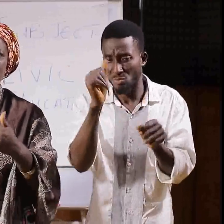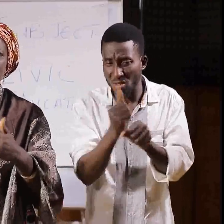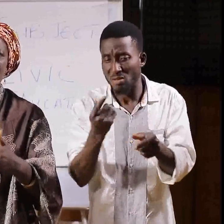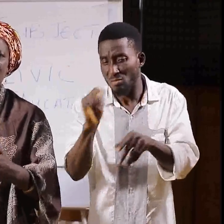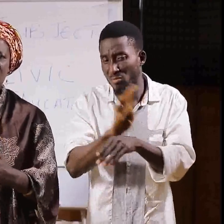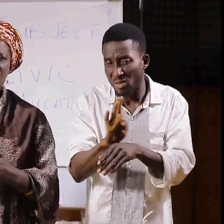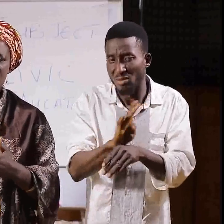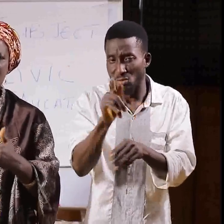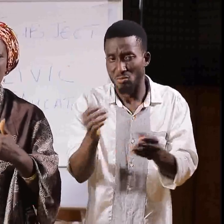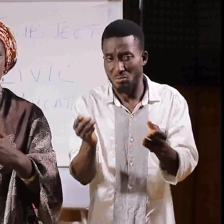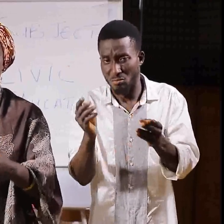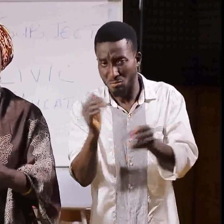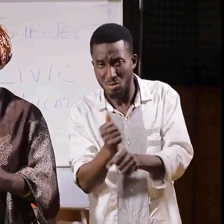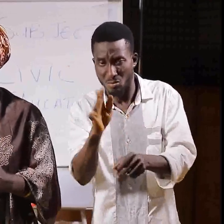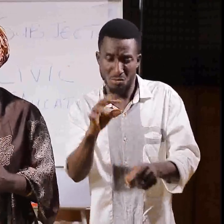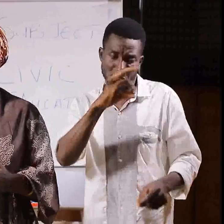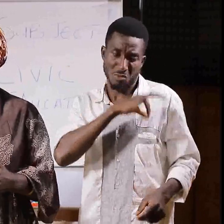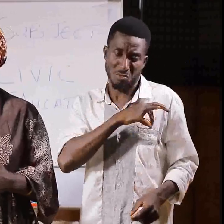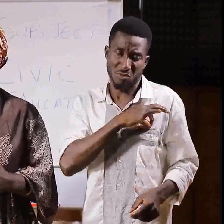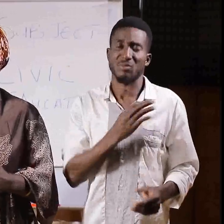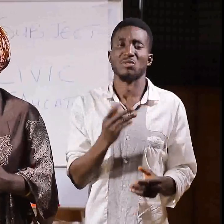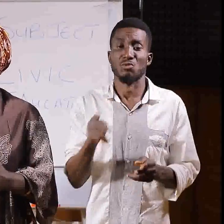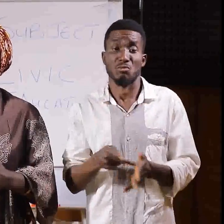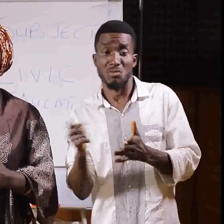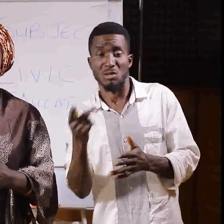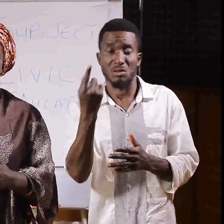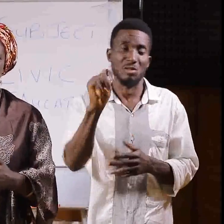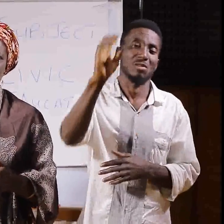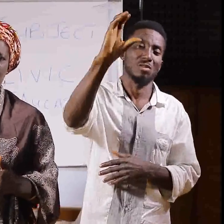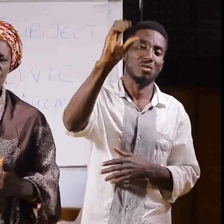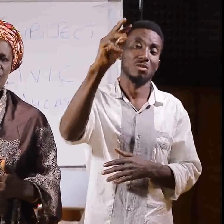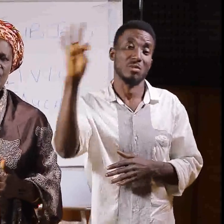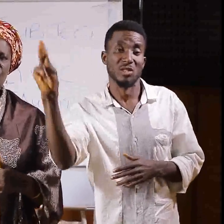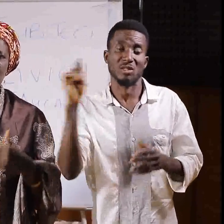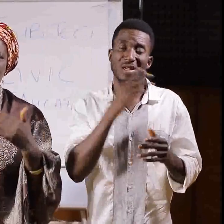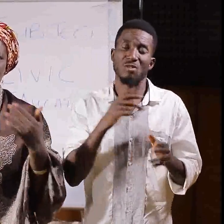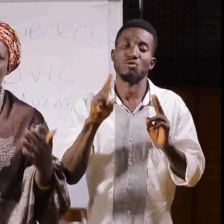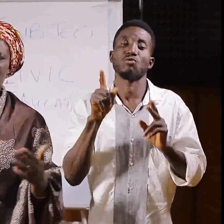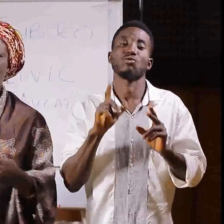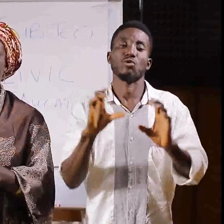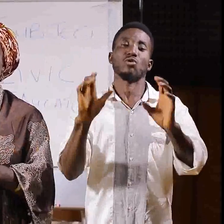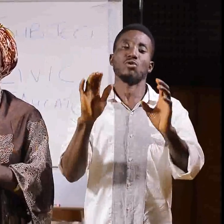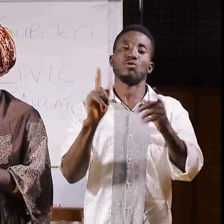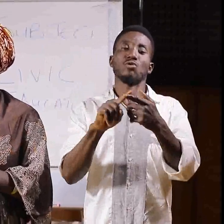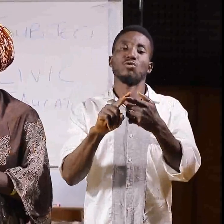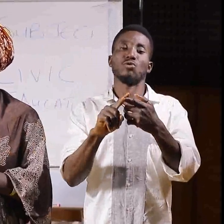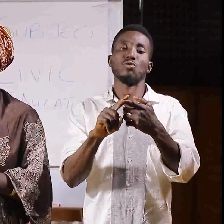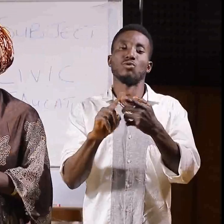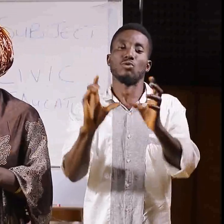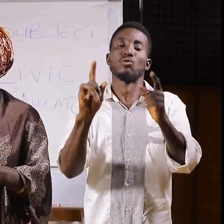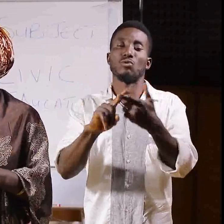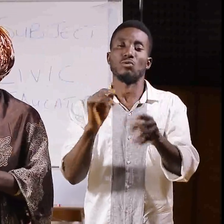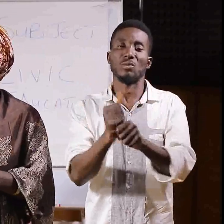business, you make your income, you pay the cooperative, and you continue to make your own